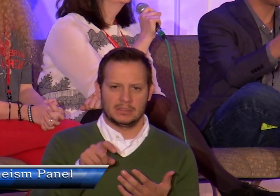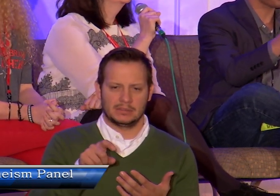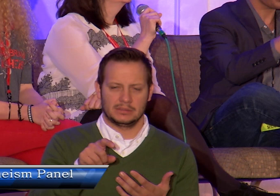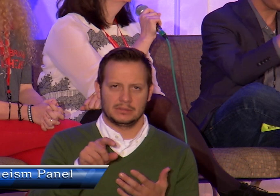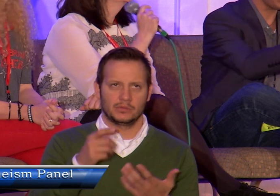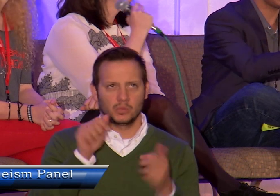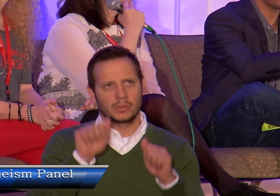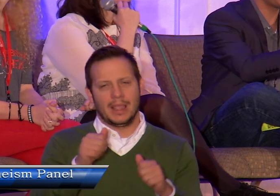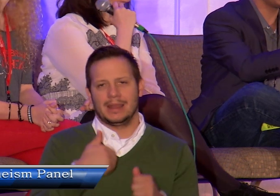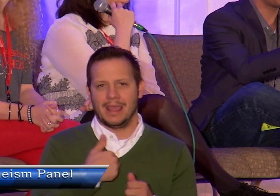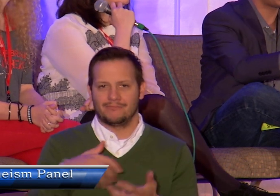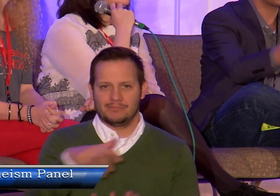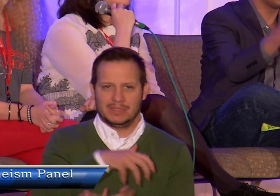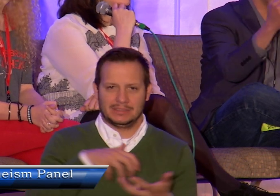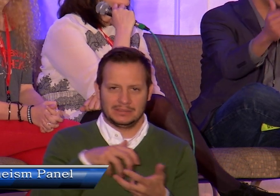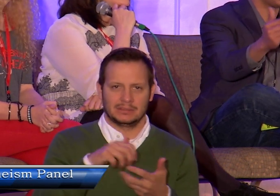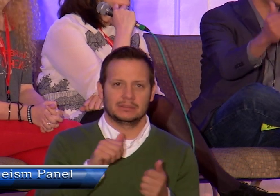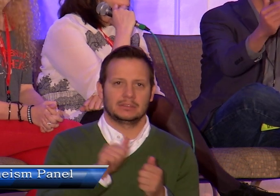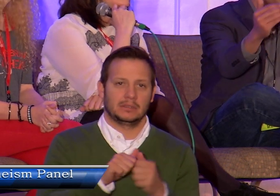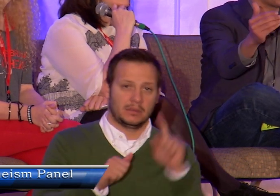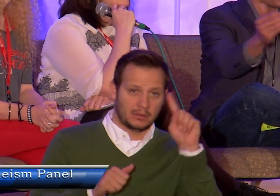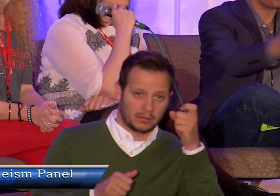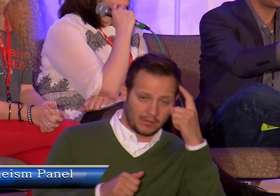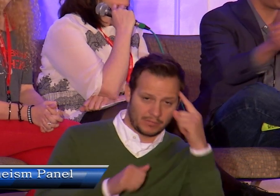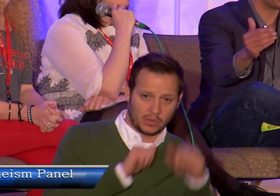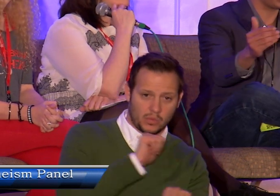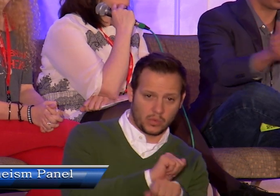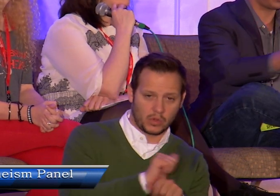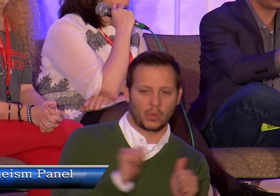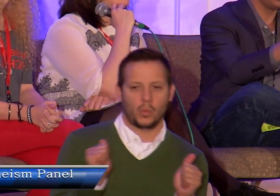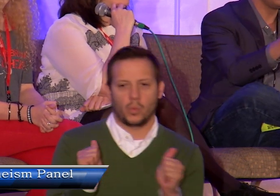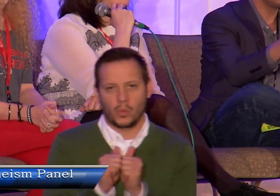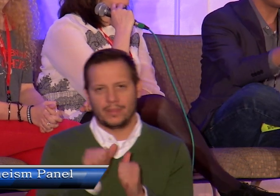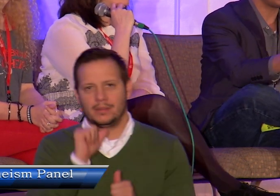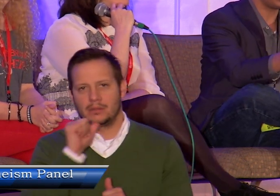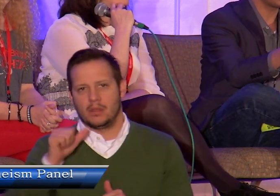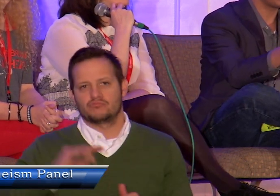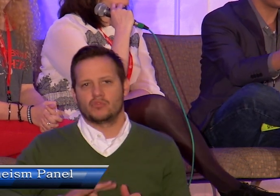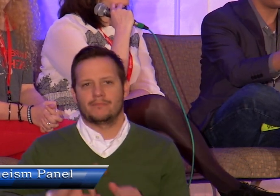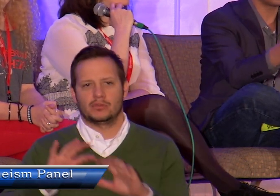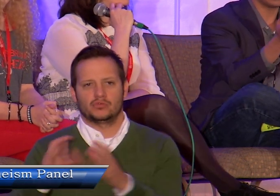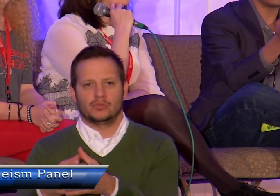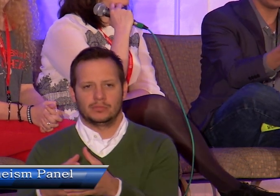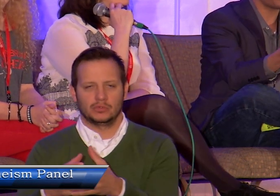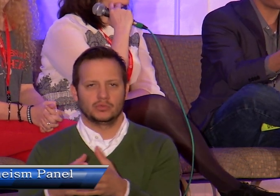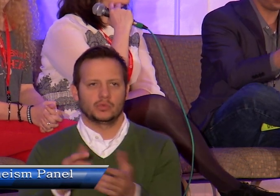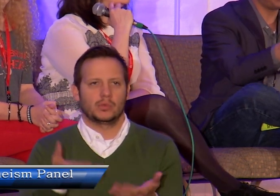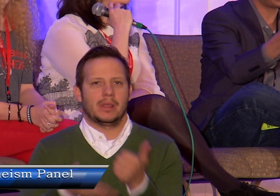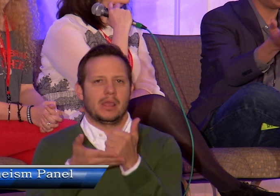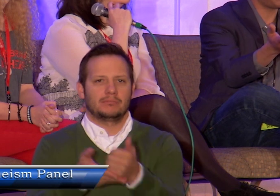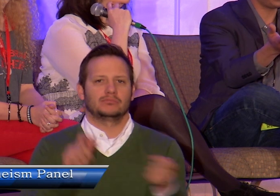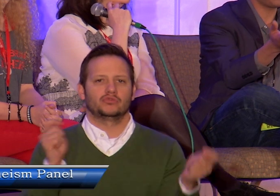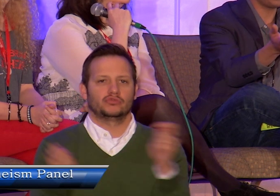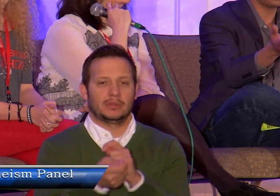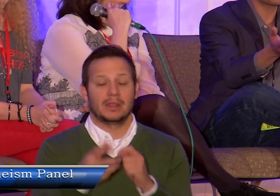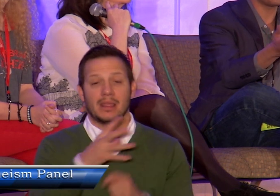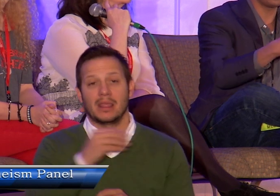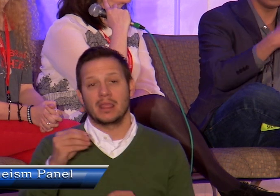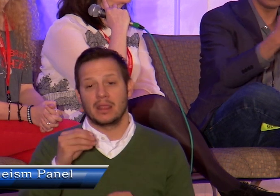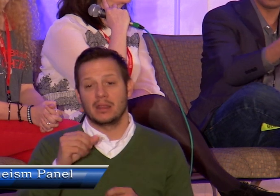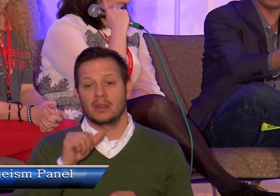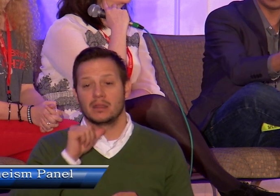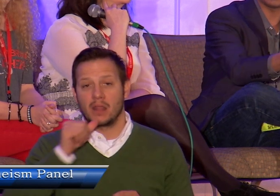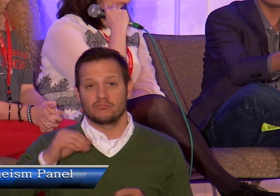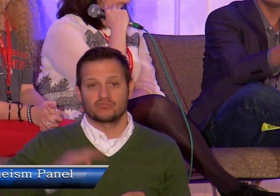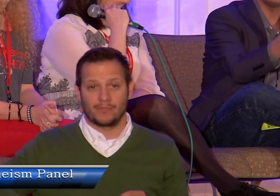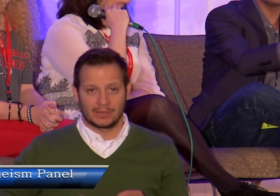between government work plus non-for-profits working together to change the world. And non-for-profits can play a very major role